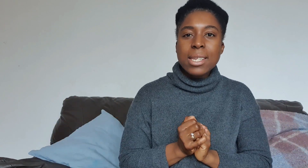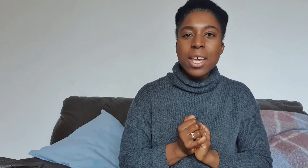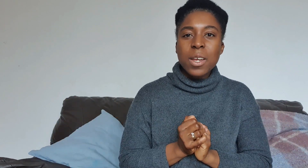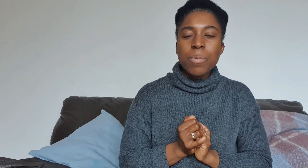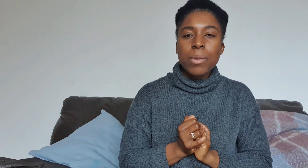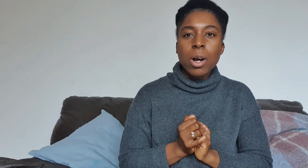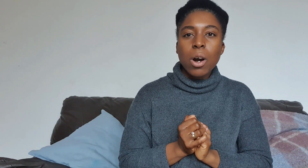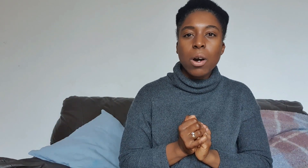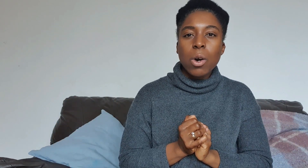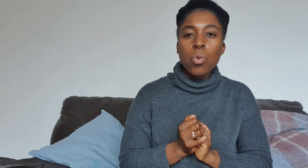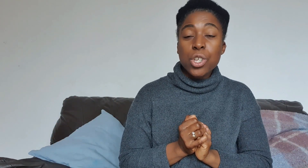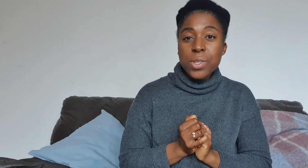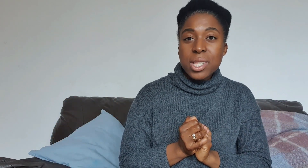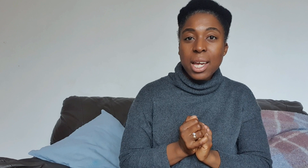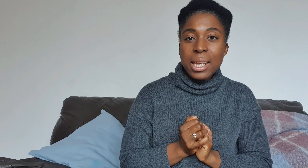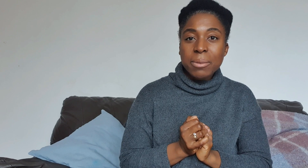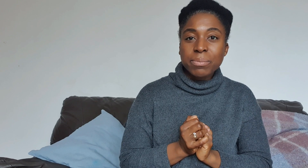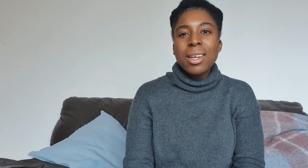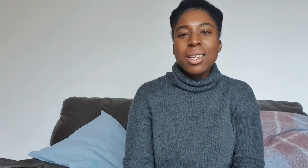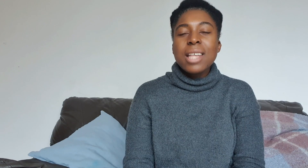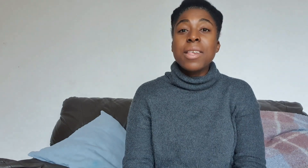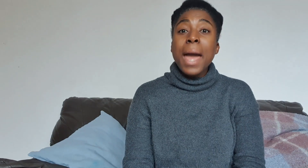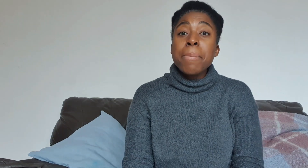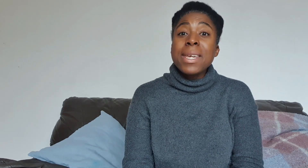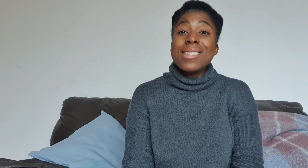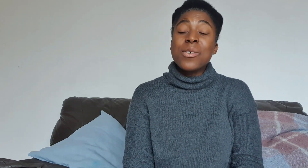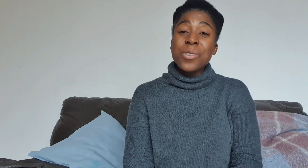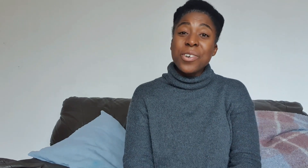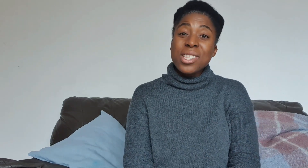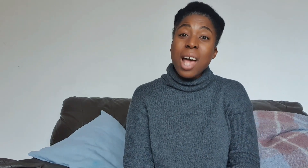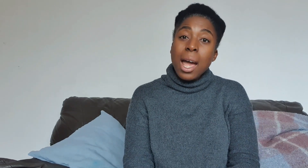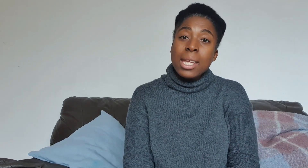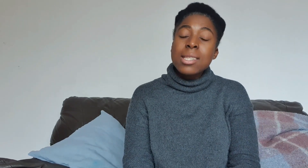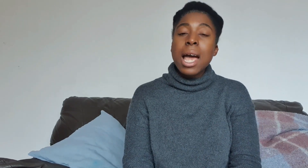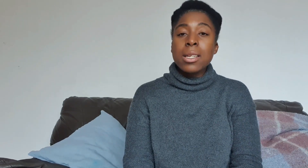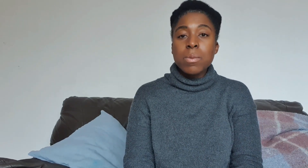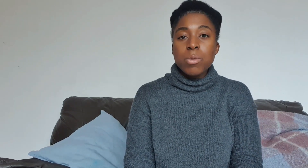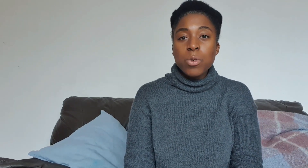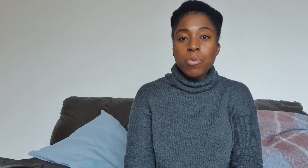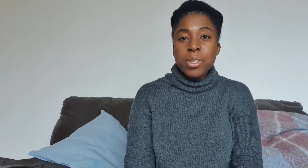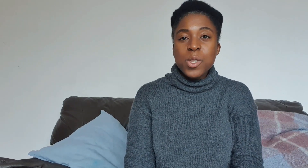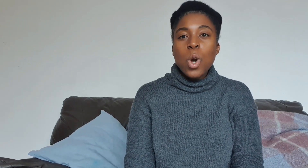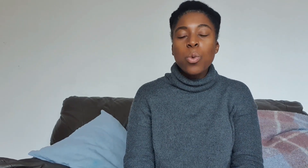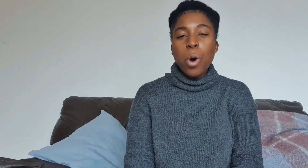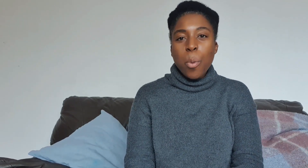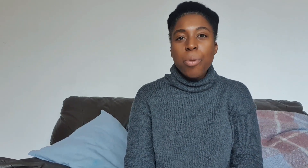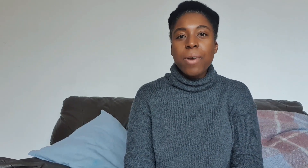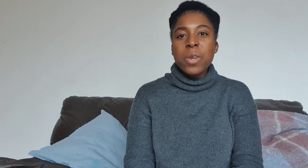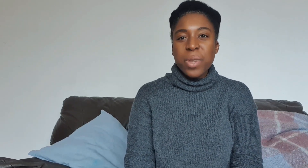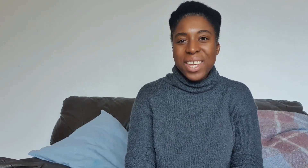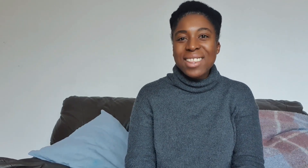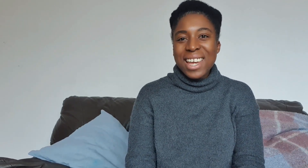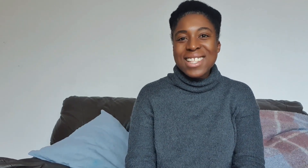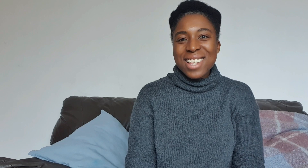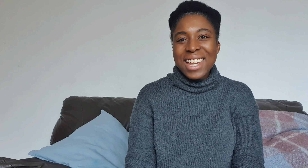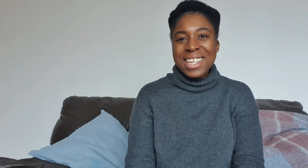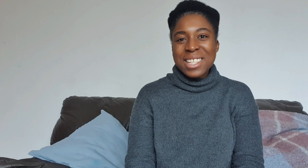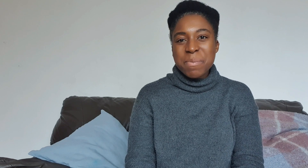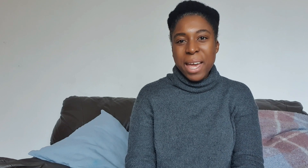depending on what you're signing. So that means all your signs and movements will operate within that signing